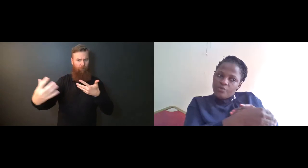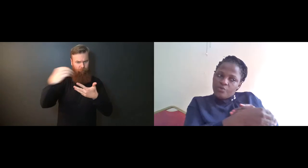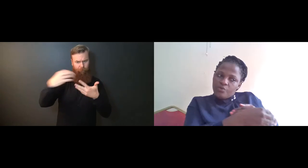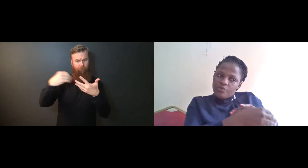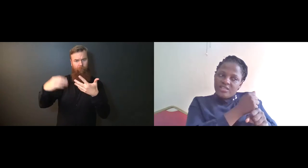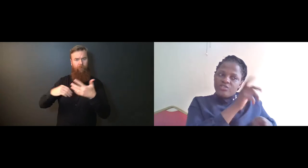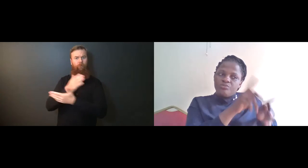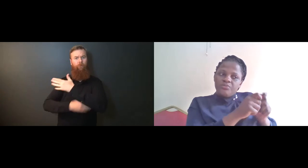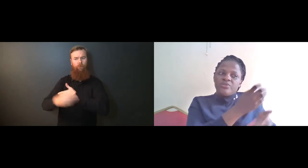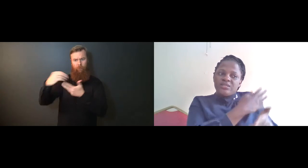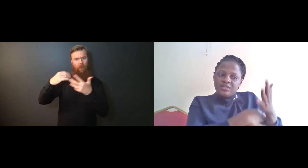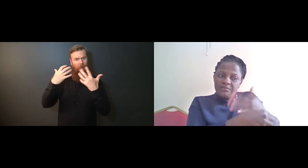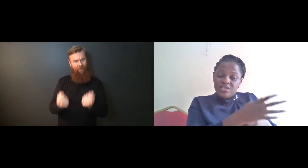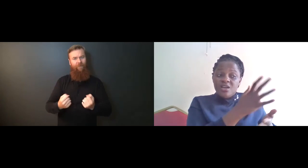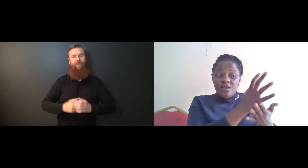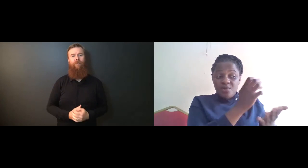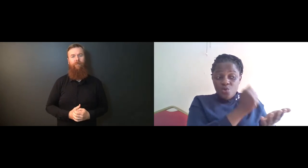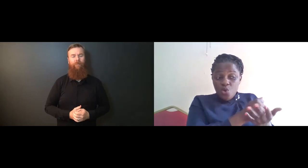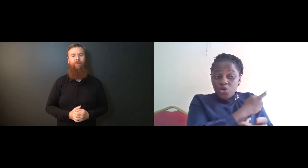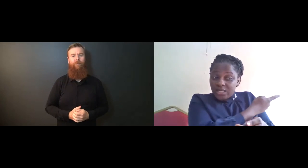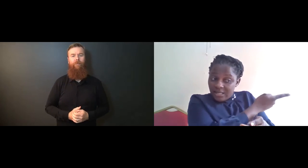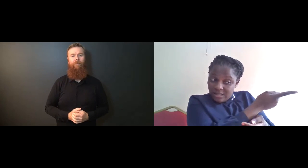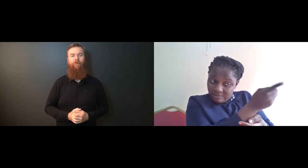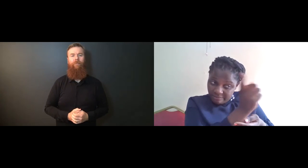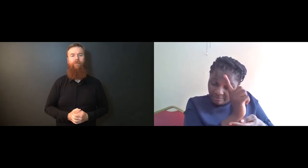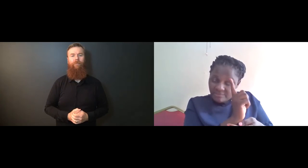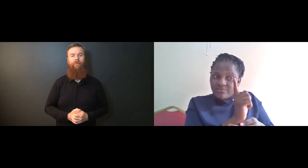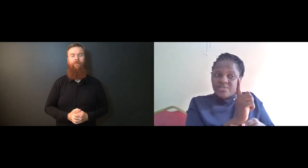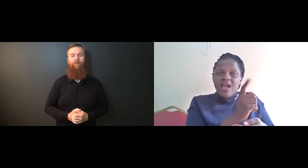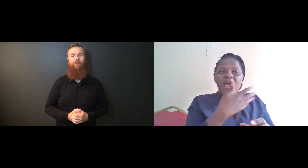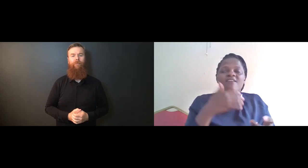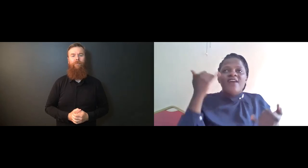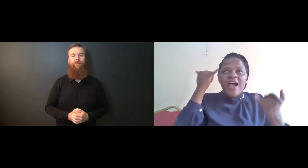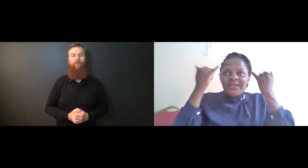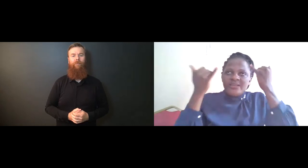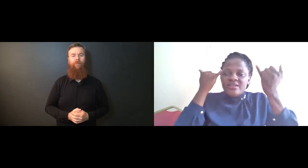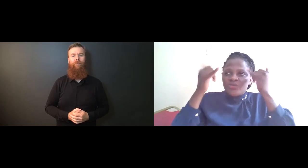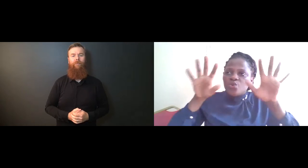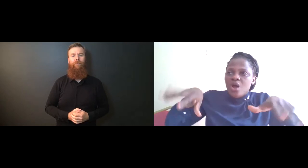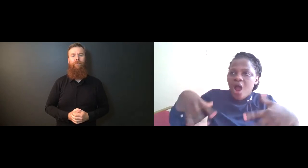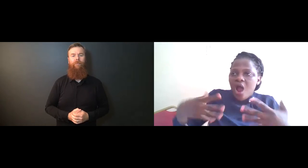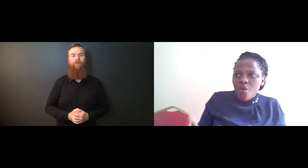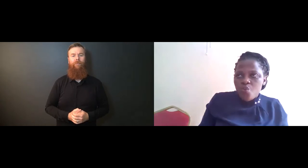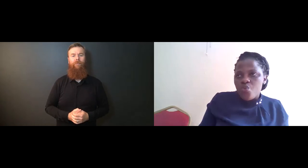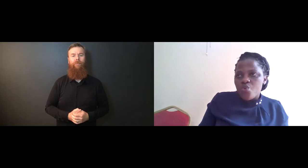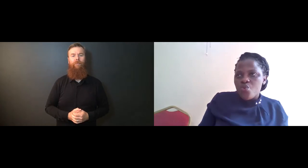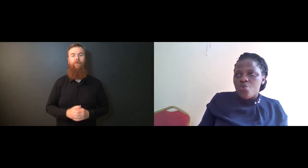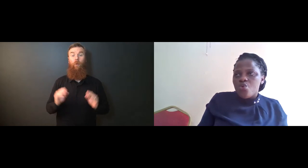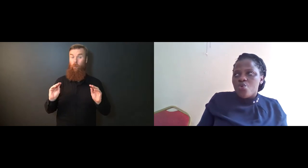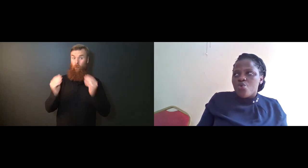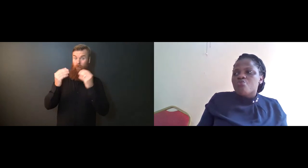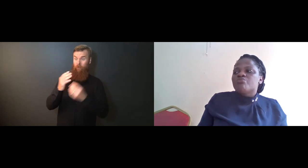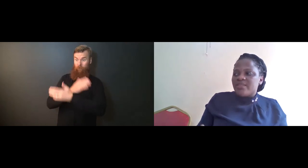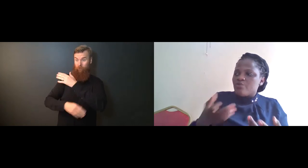Talking before, let us work with closely with the DPOs. You never know, we can give